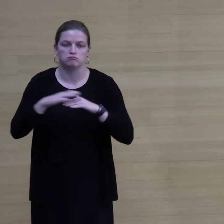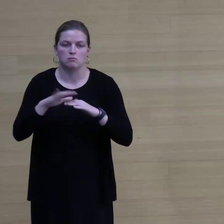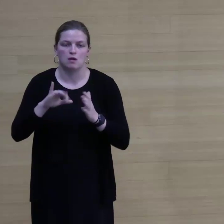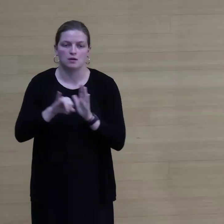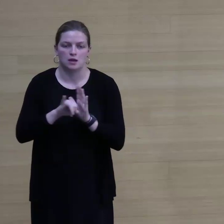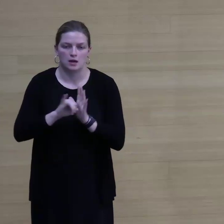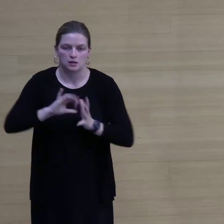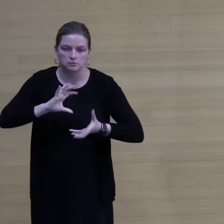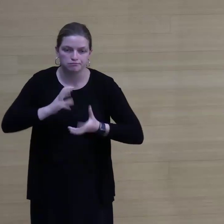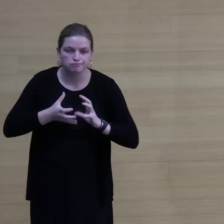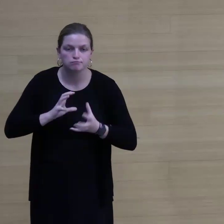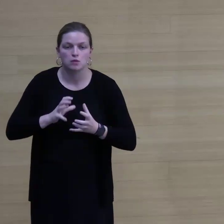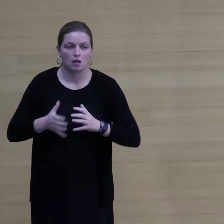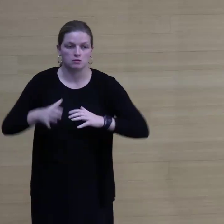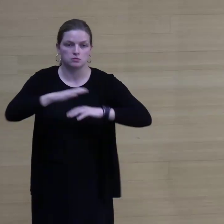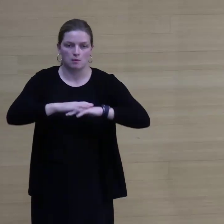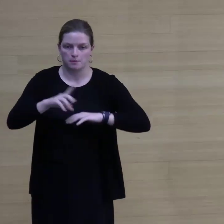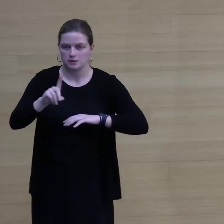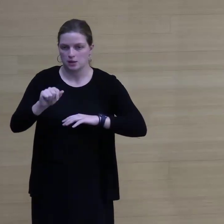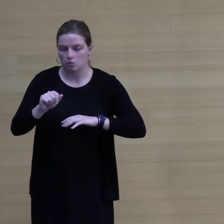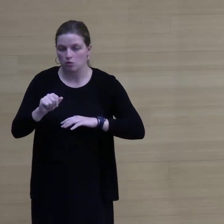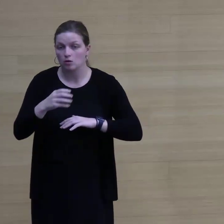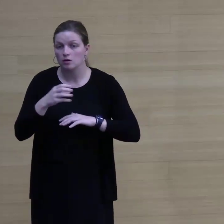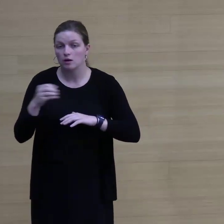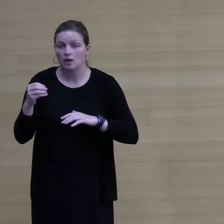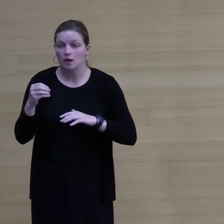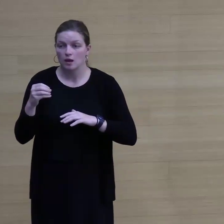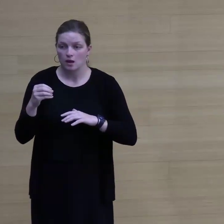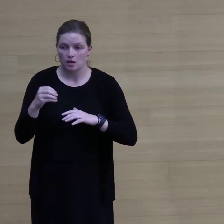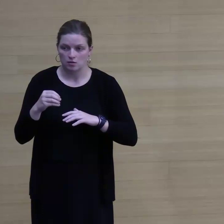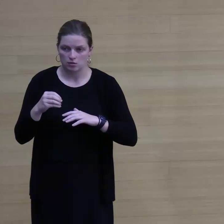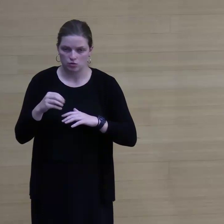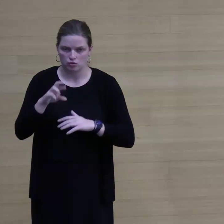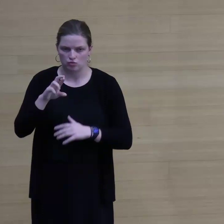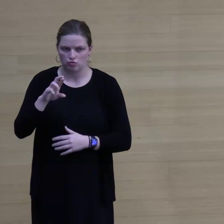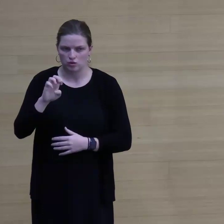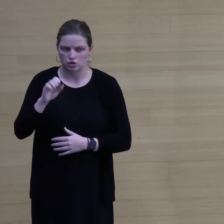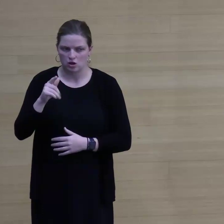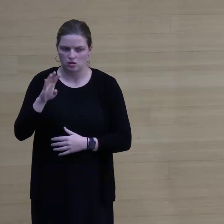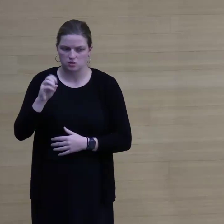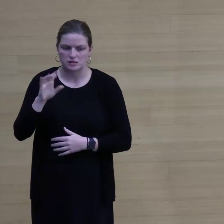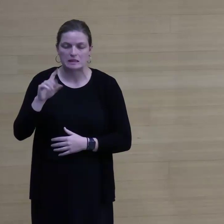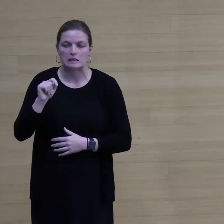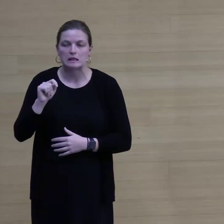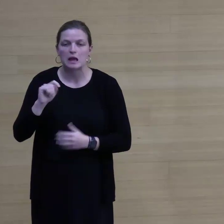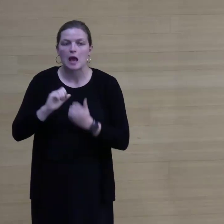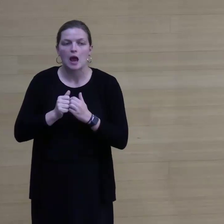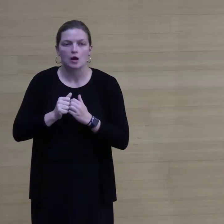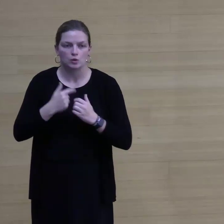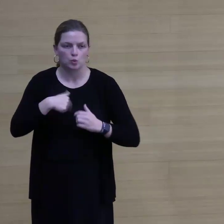on top of being disabled, and religiosity is one of those identities. How do we